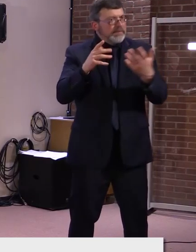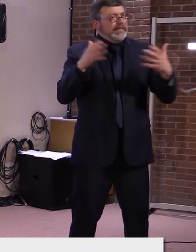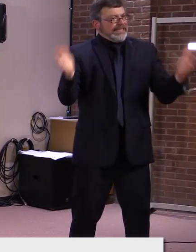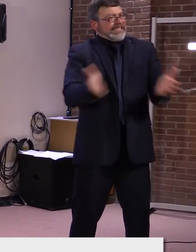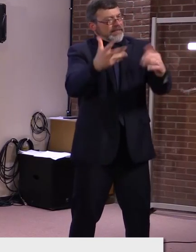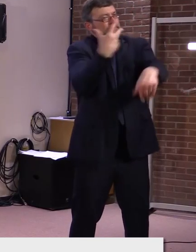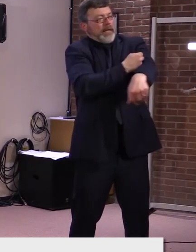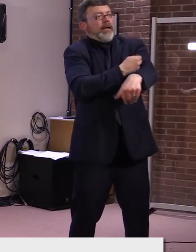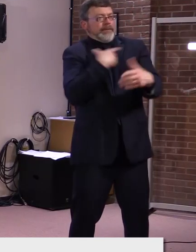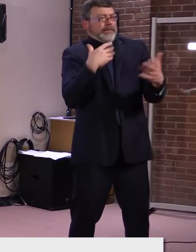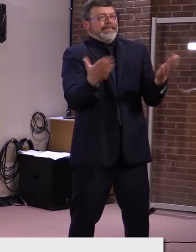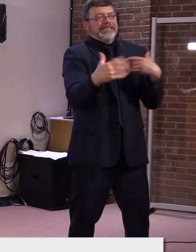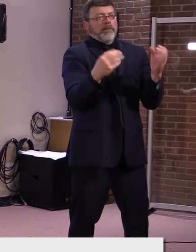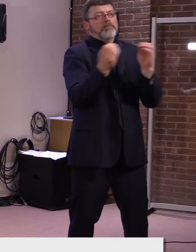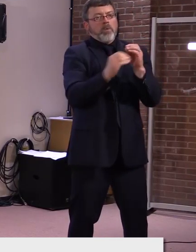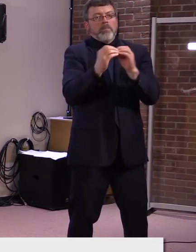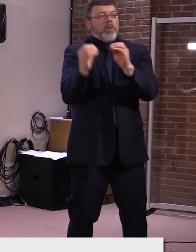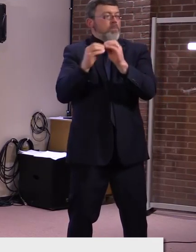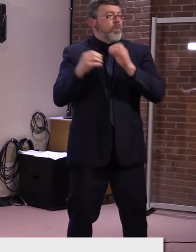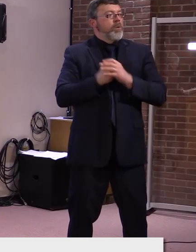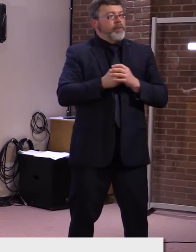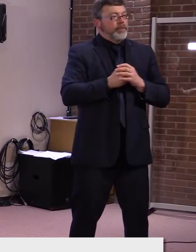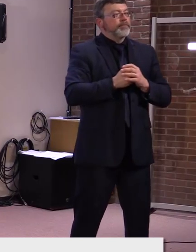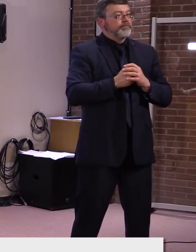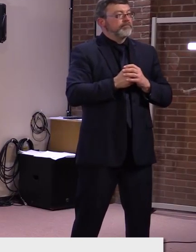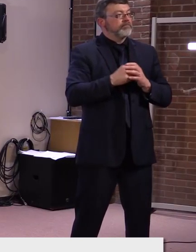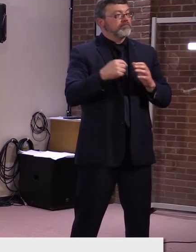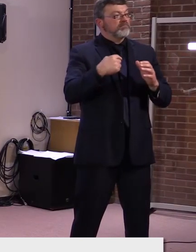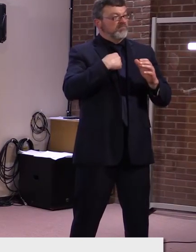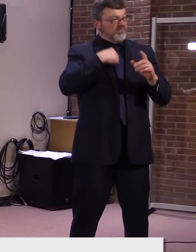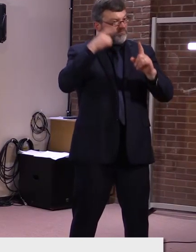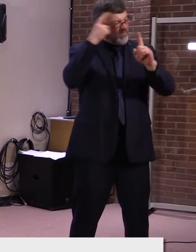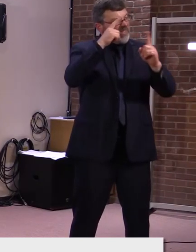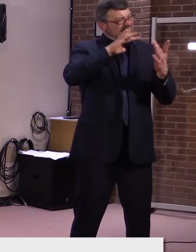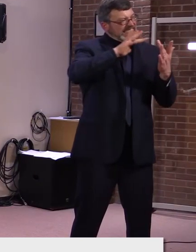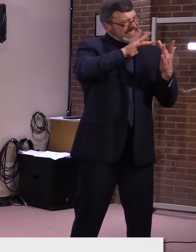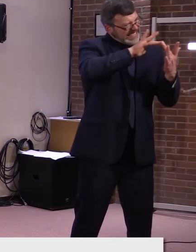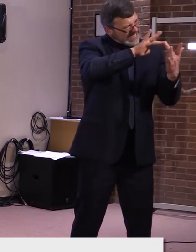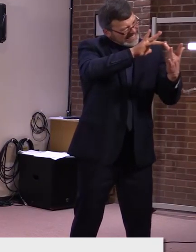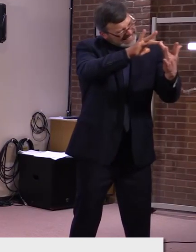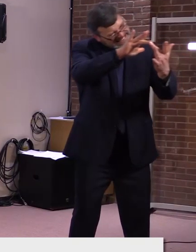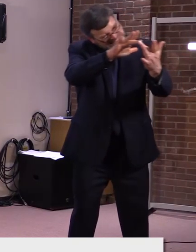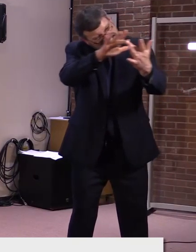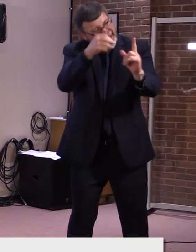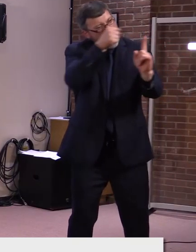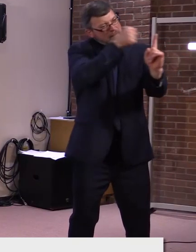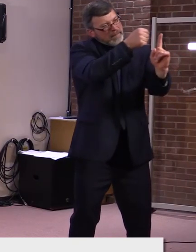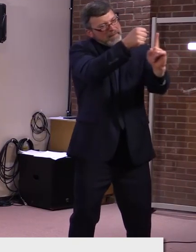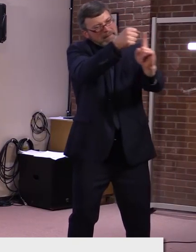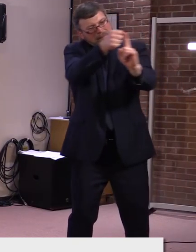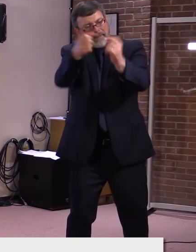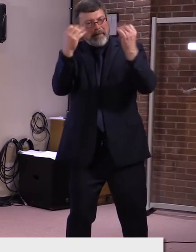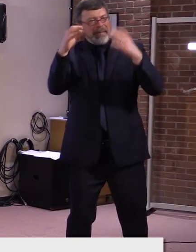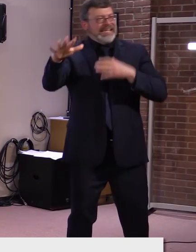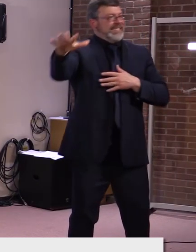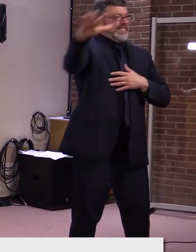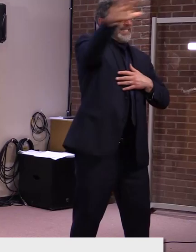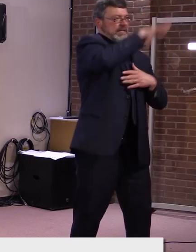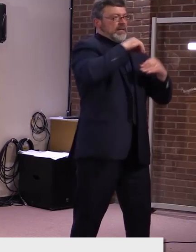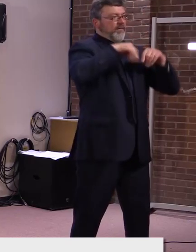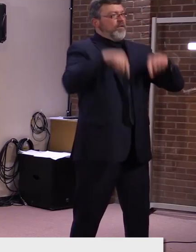reach out to as many Vermonters as possible throughout the state at the places they work, play, or live. I